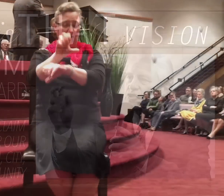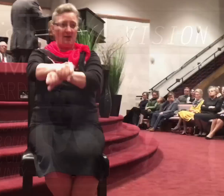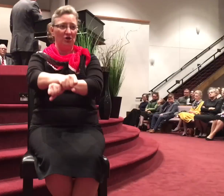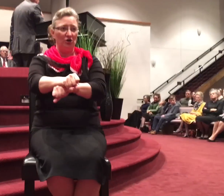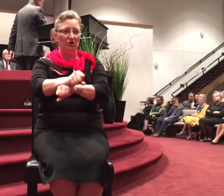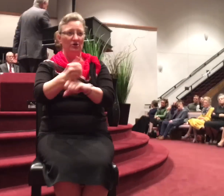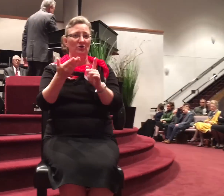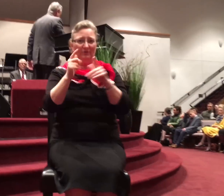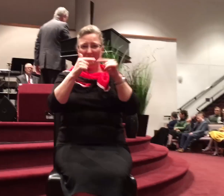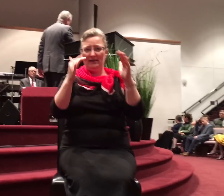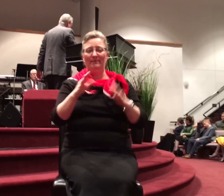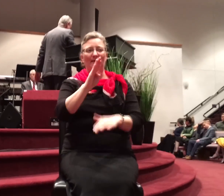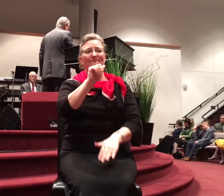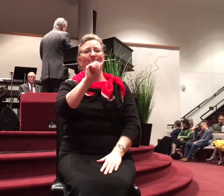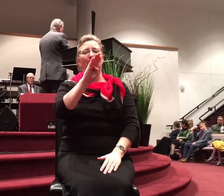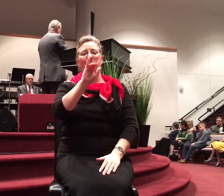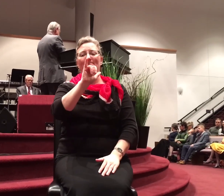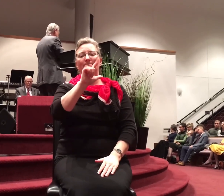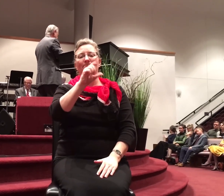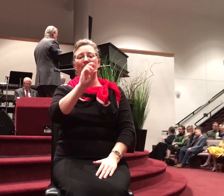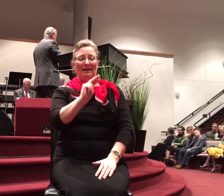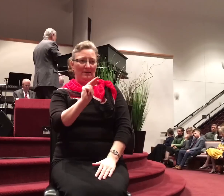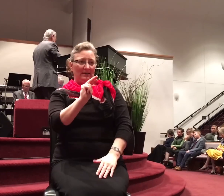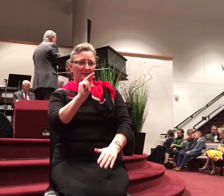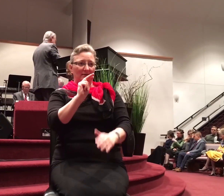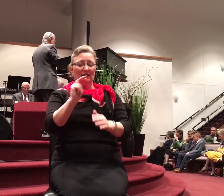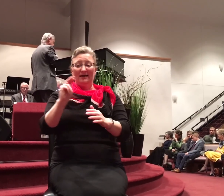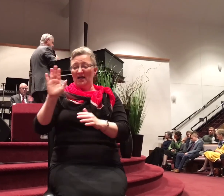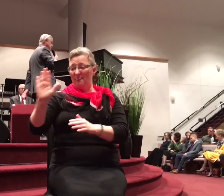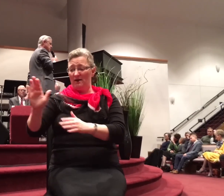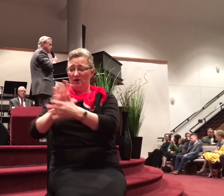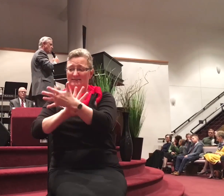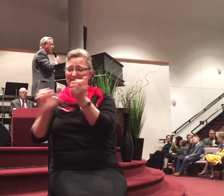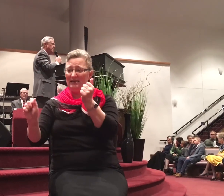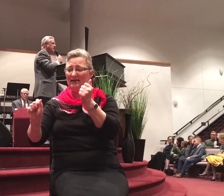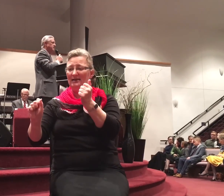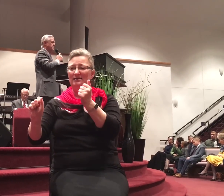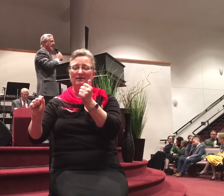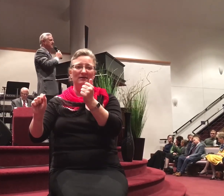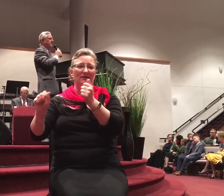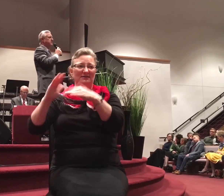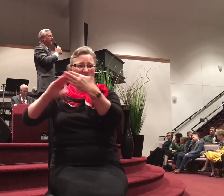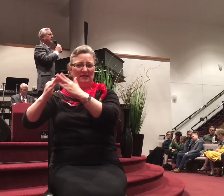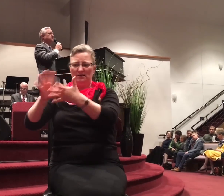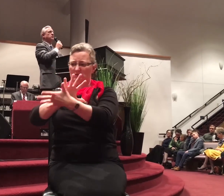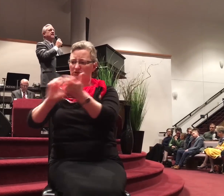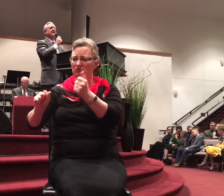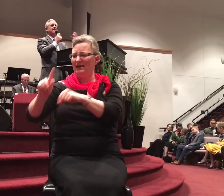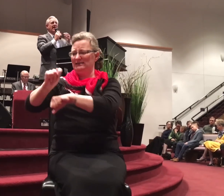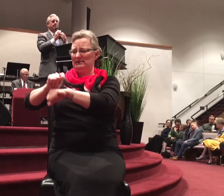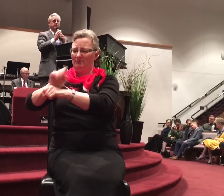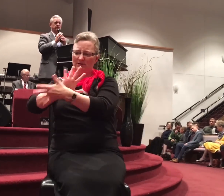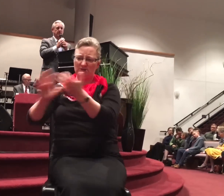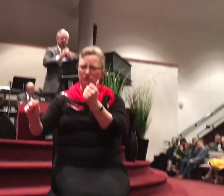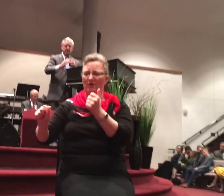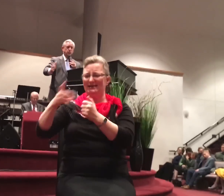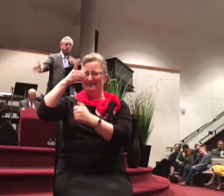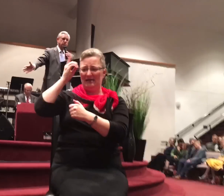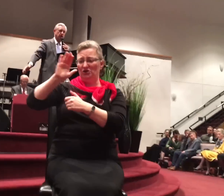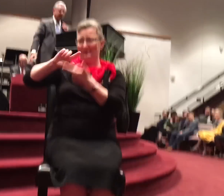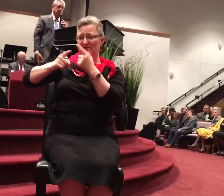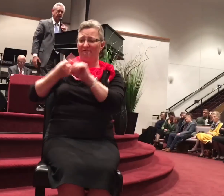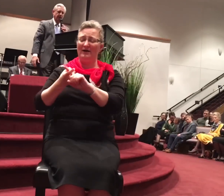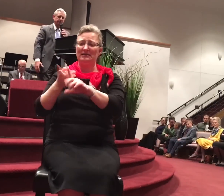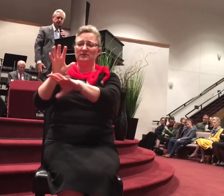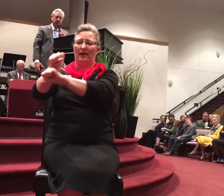by the enemy, the nation of Babylon. The city was destroyed, the temple was destroyed, Daniel and his friends were taken captive into